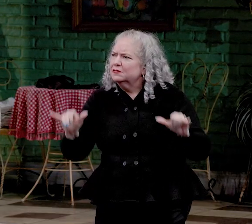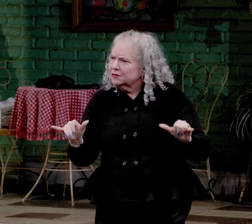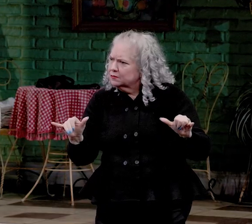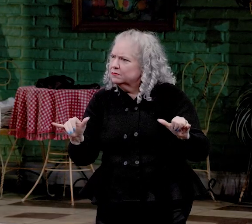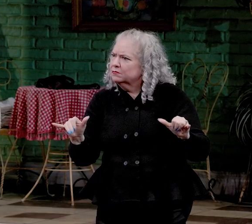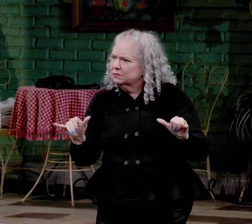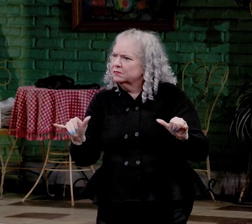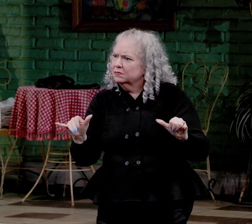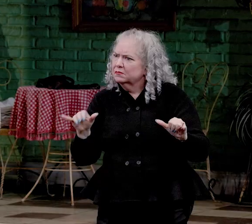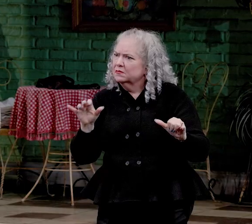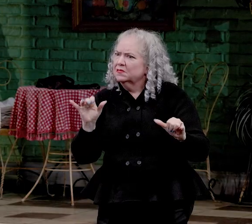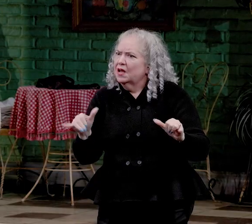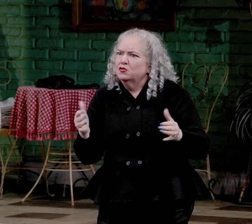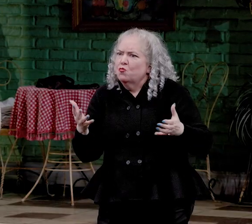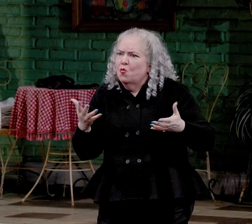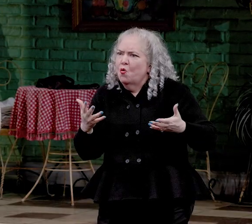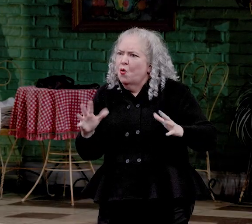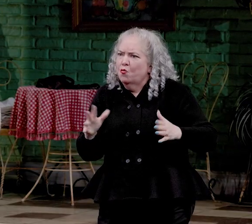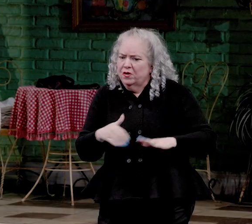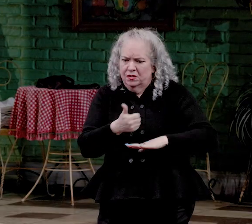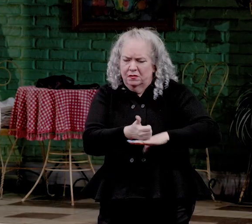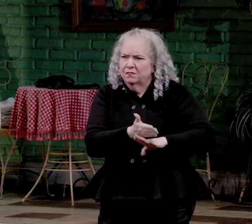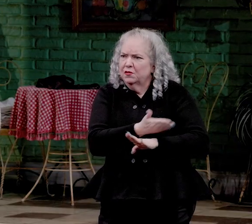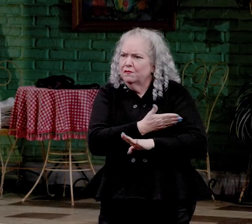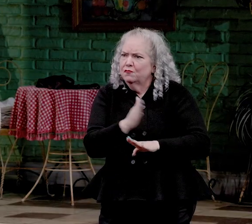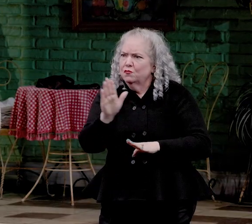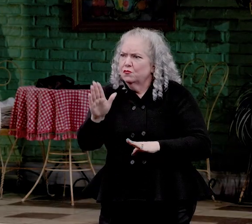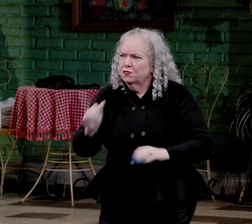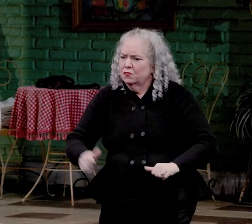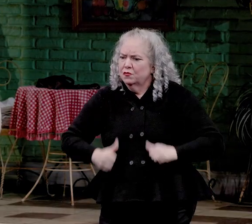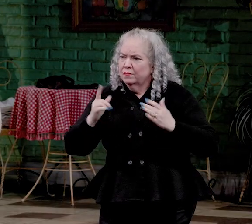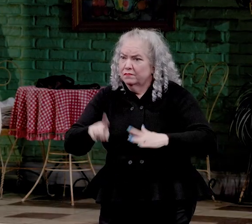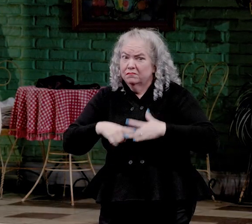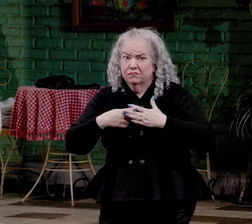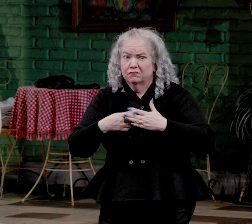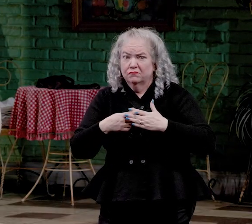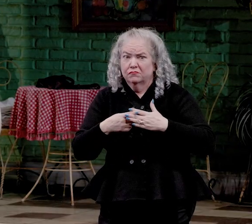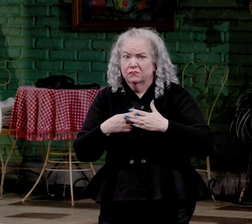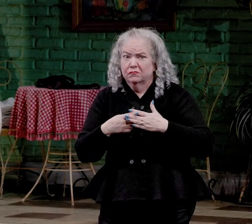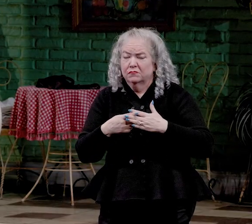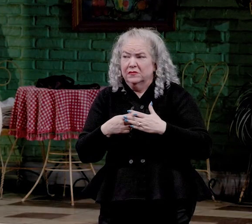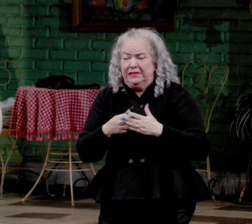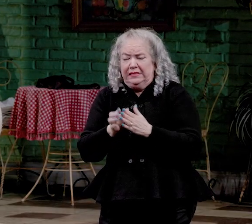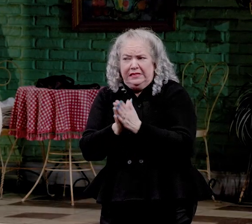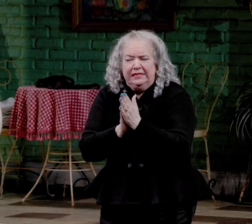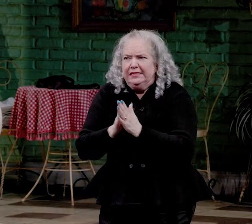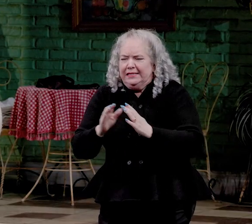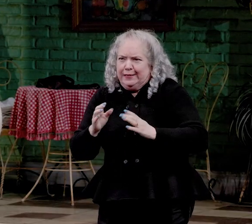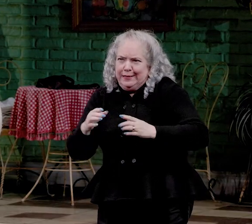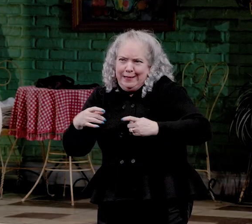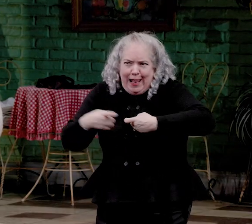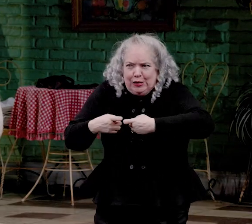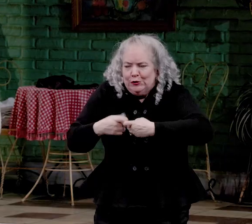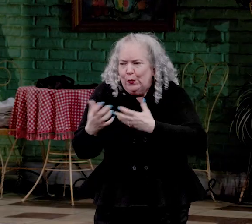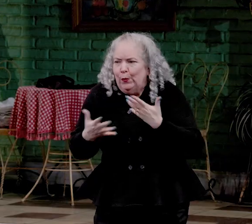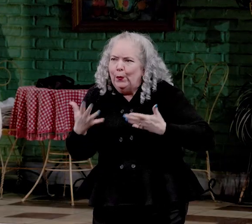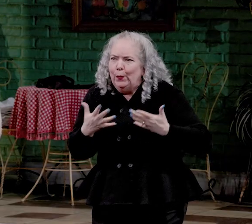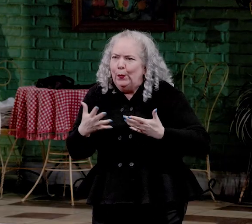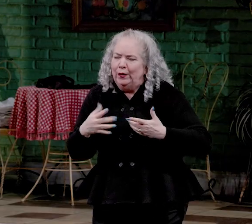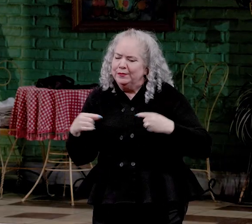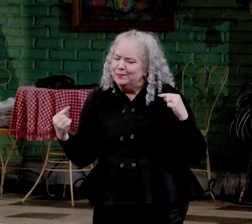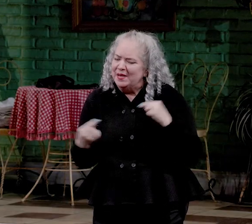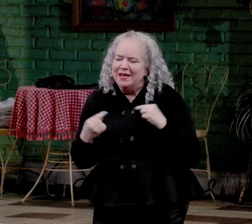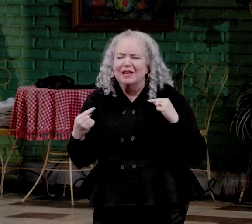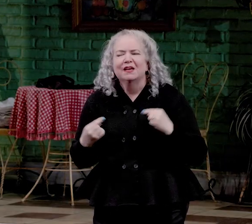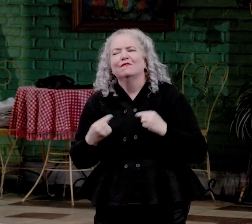that scripts your life before you even began? It's urgent, it's electric, it's